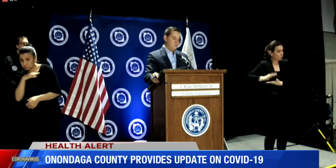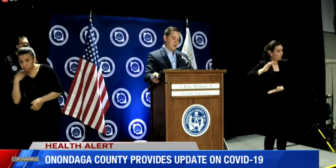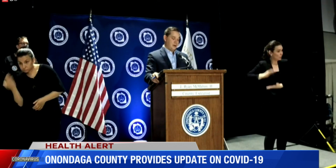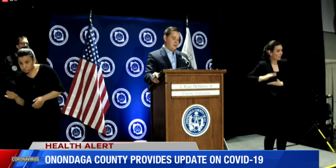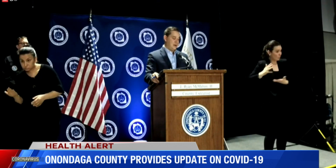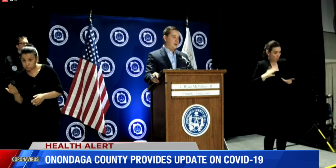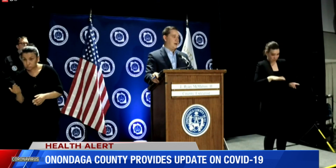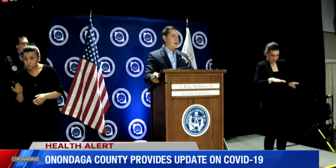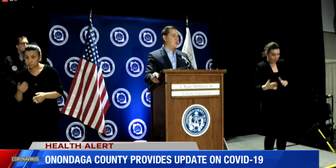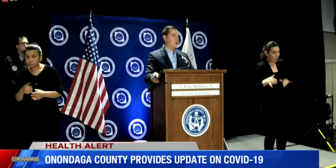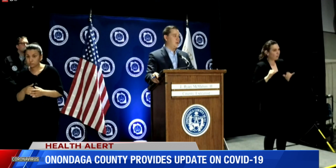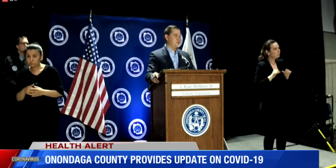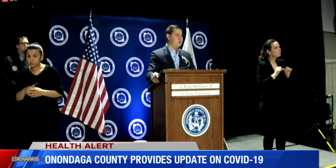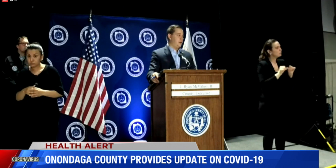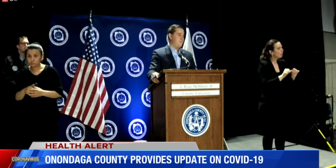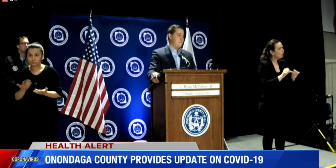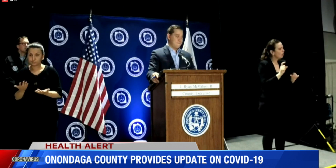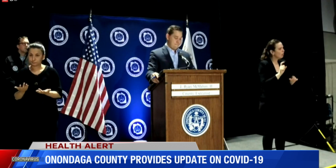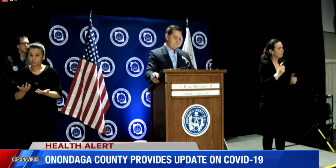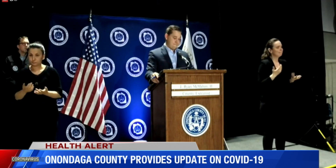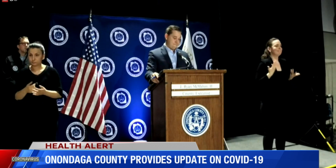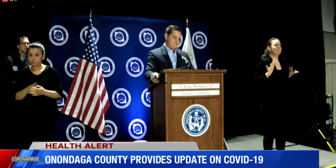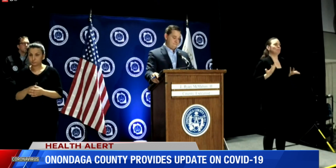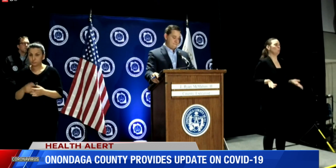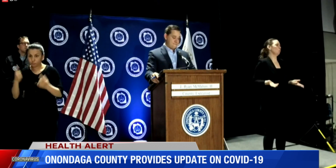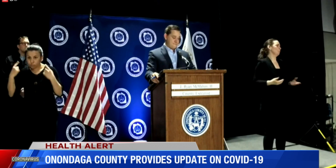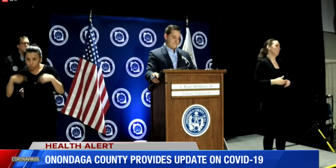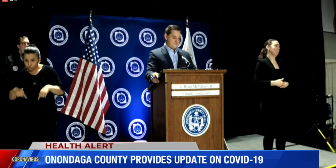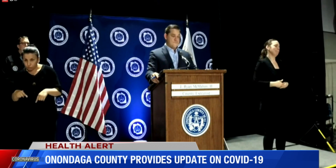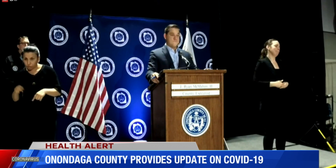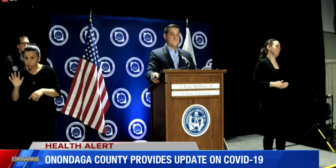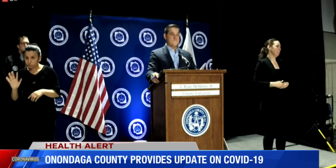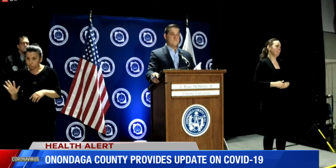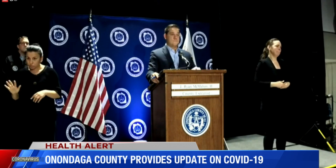available. I don't know the answer to that.